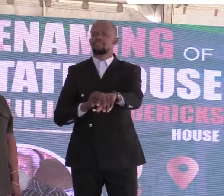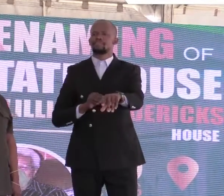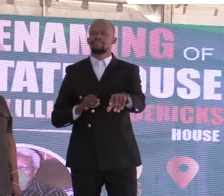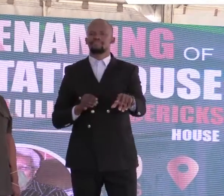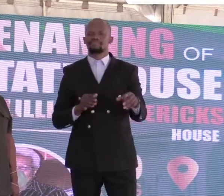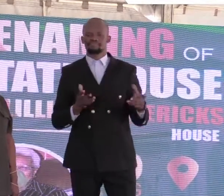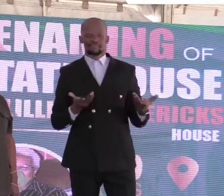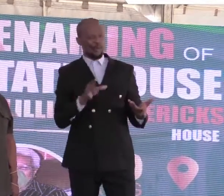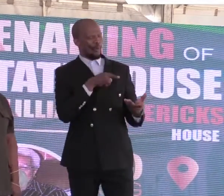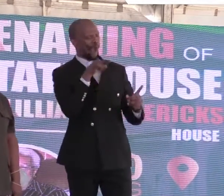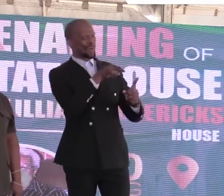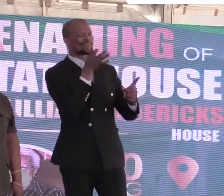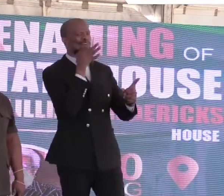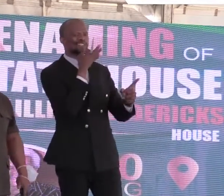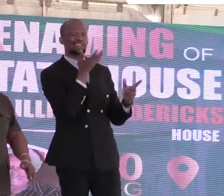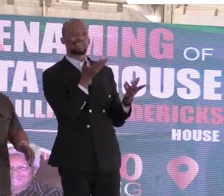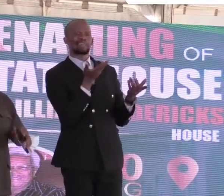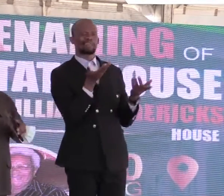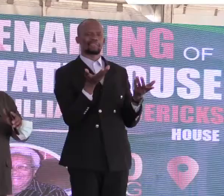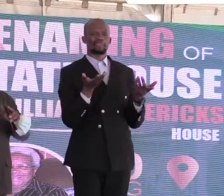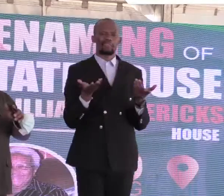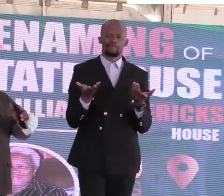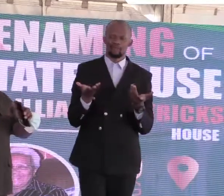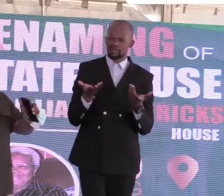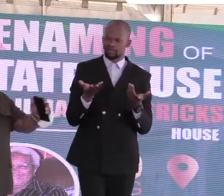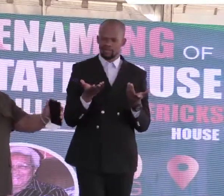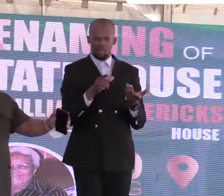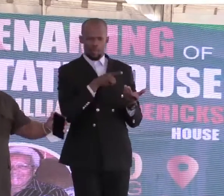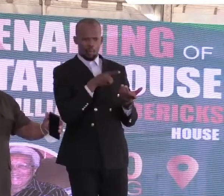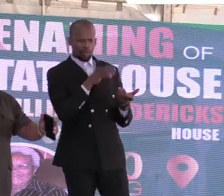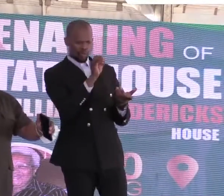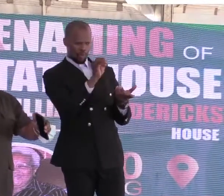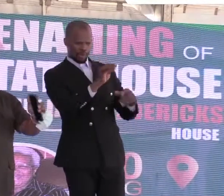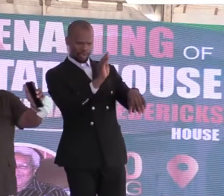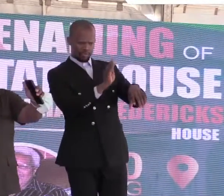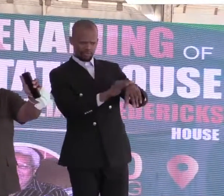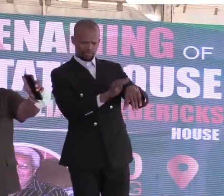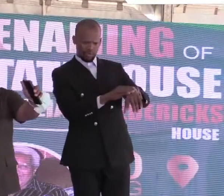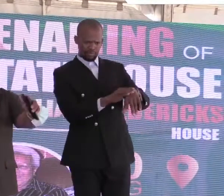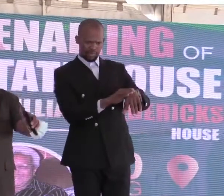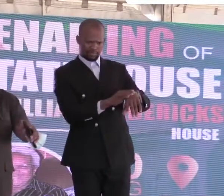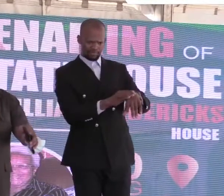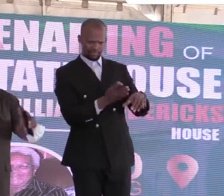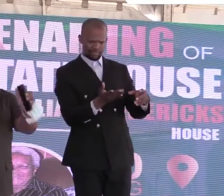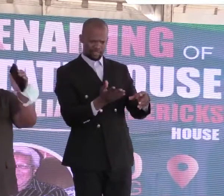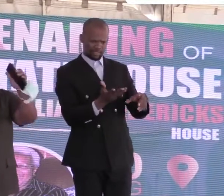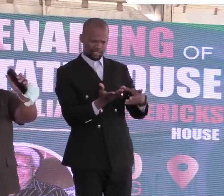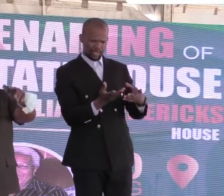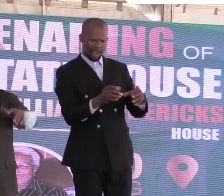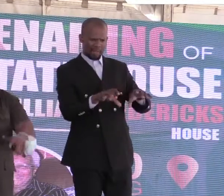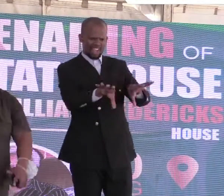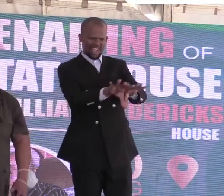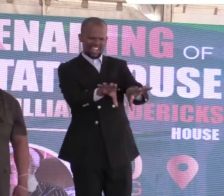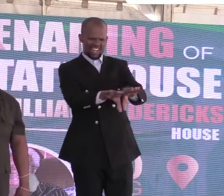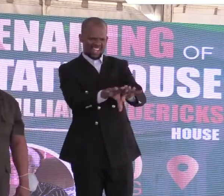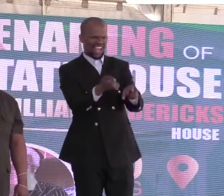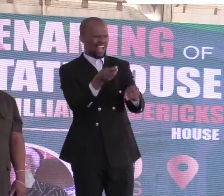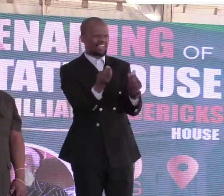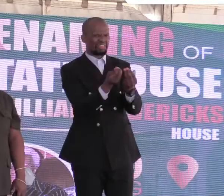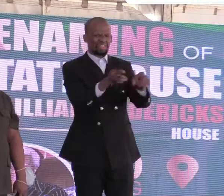Utsho ke because there is what you call a rubbish opposite his house, or opposite her